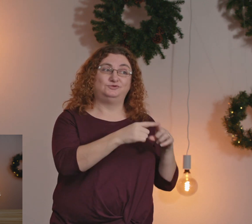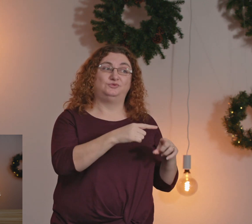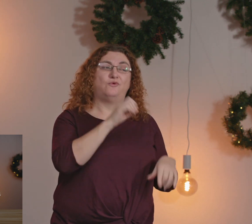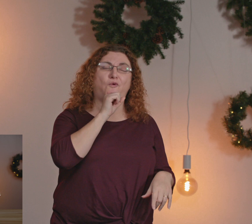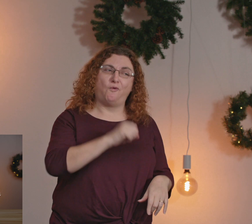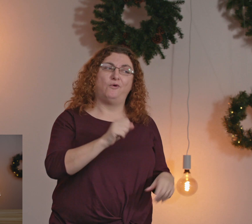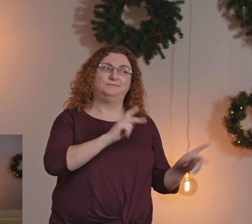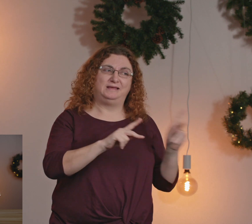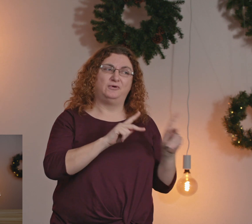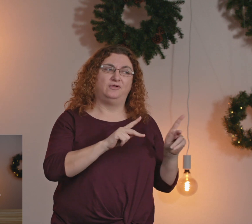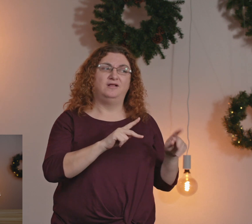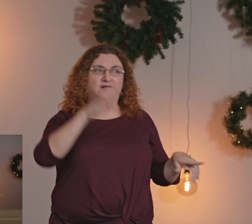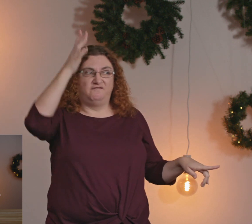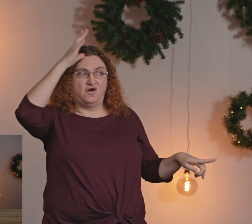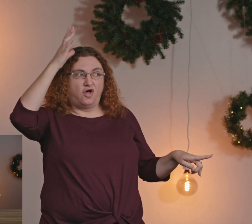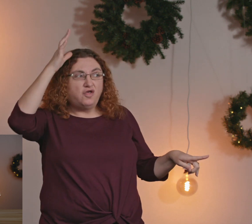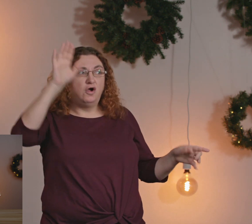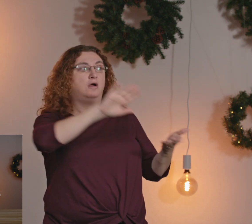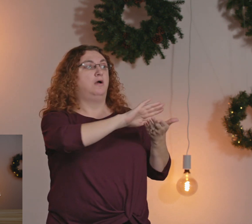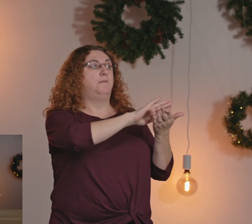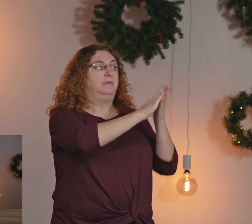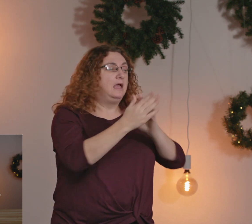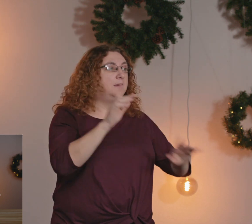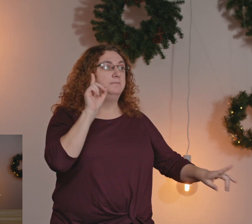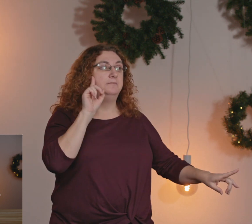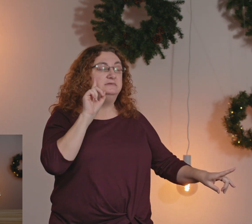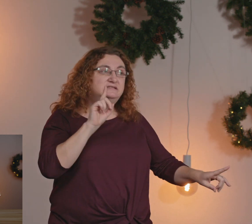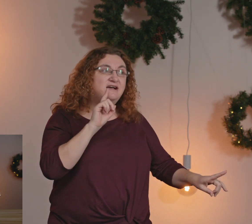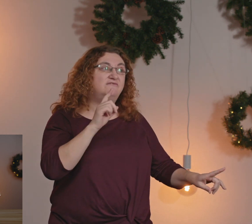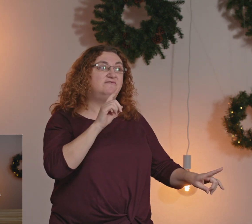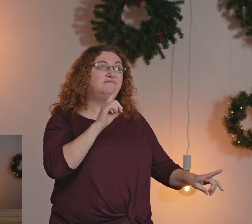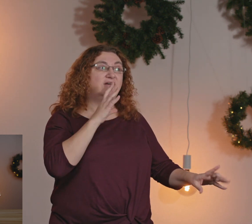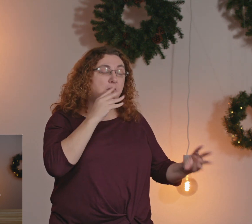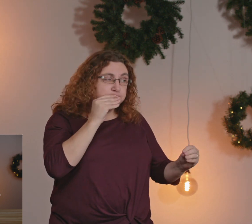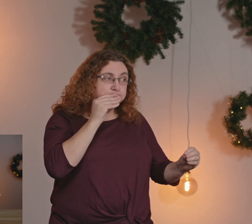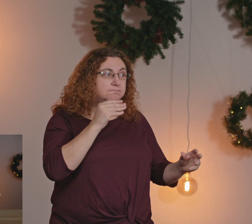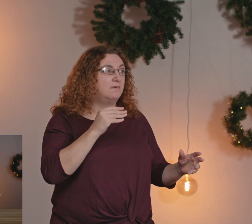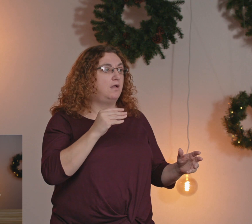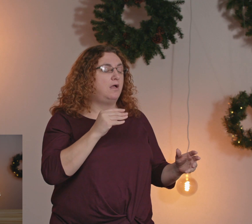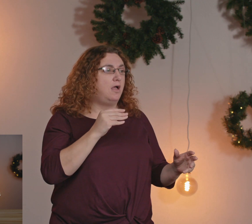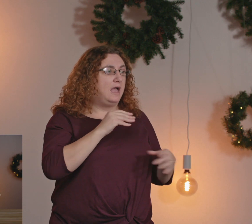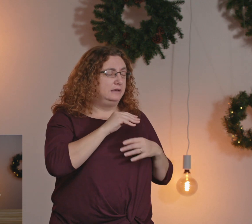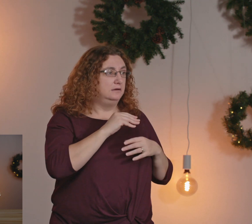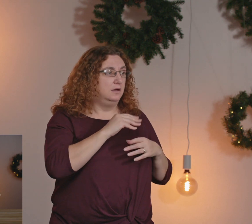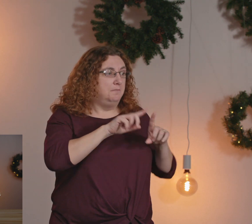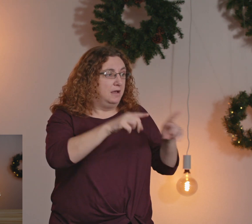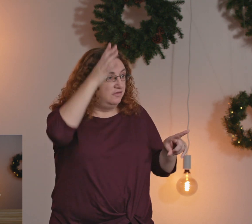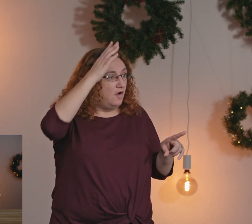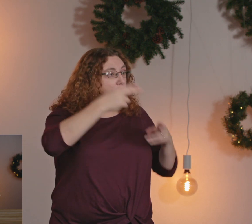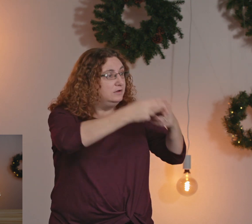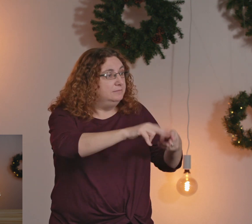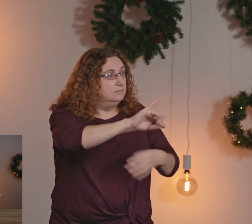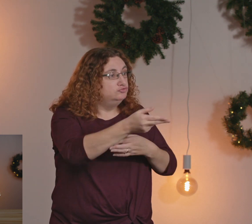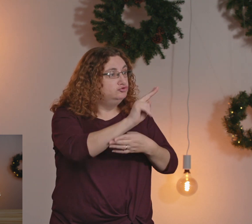know, deafness and muteness of the father that came true when he came free of it when he named him John, what then